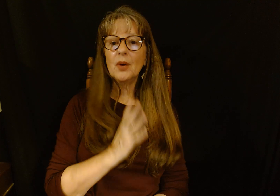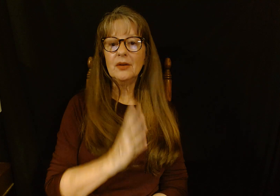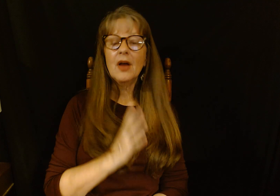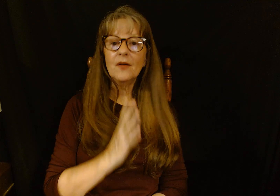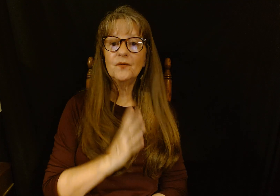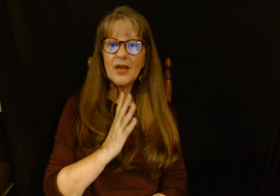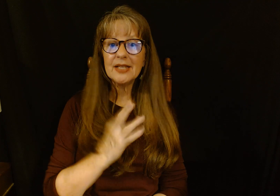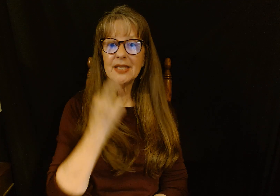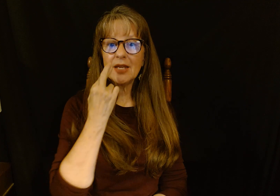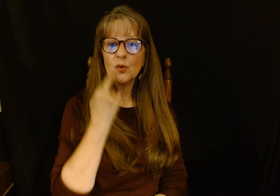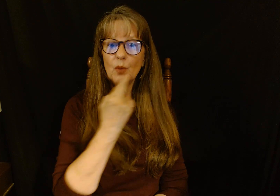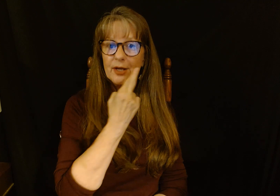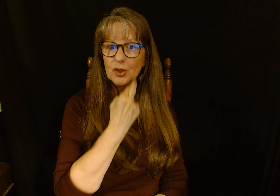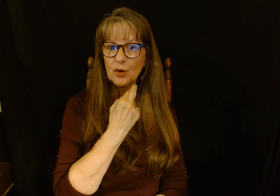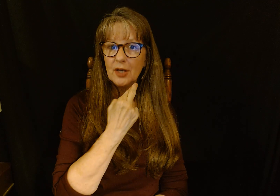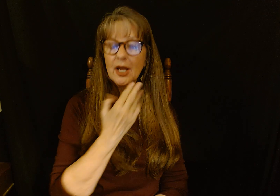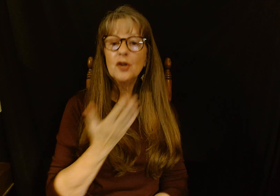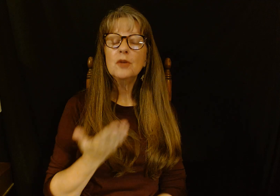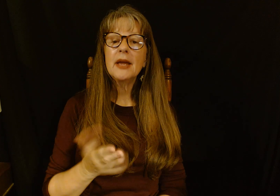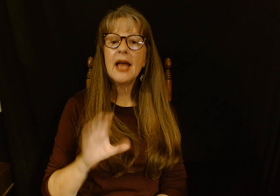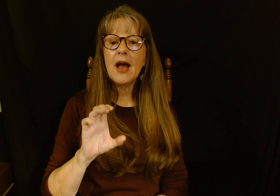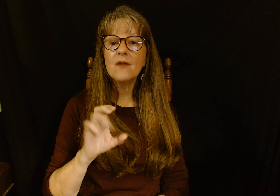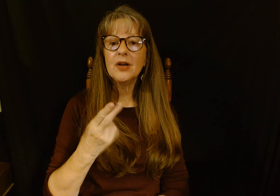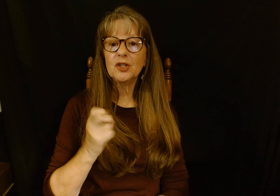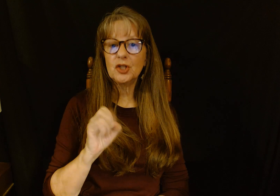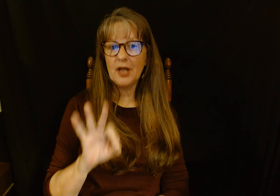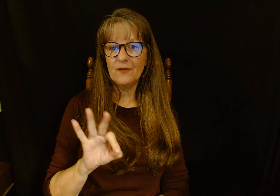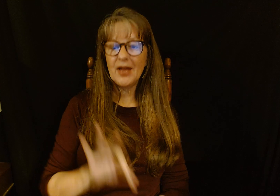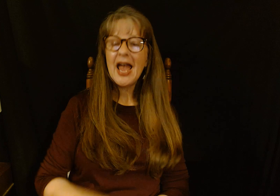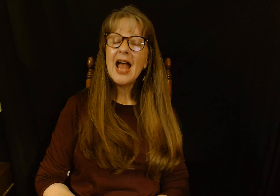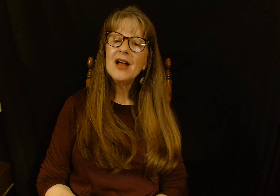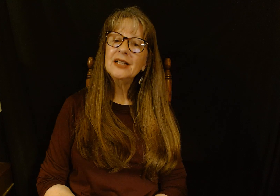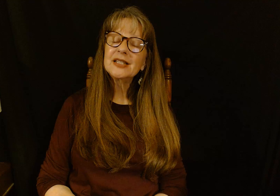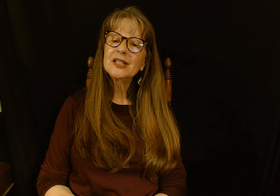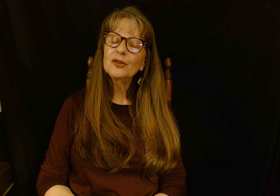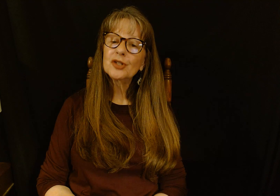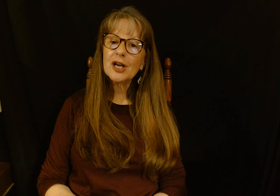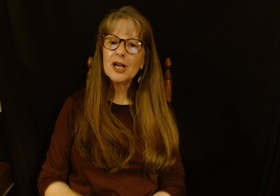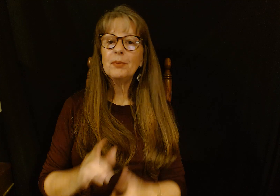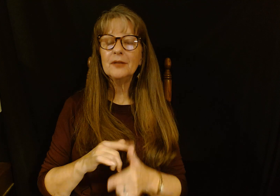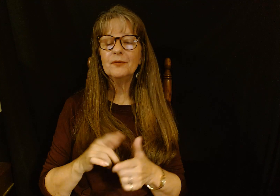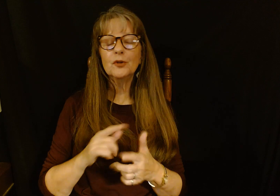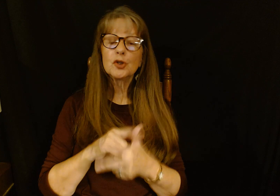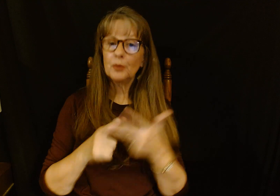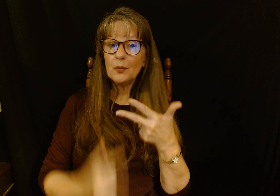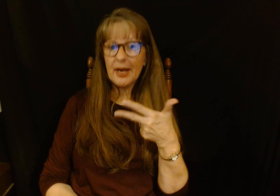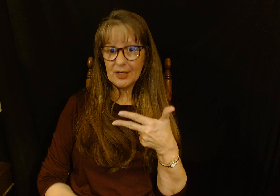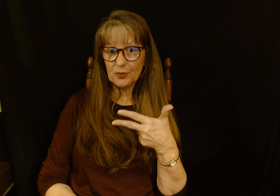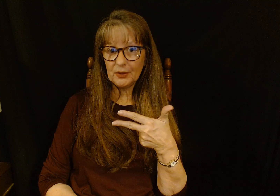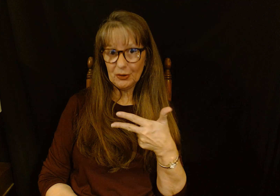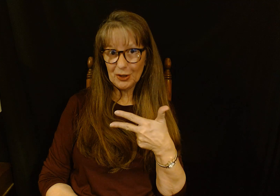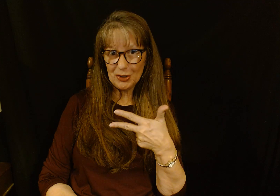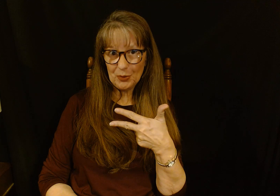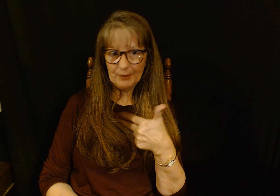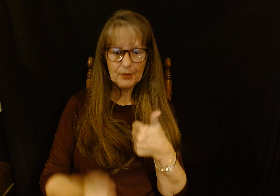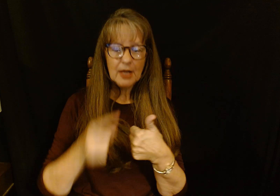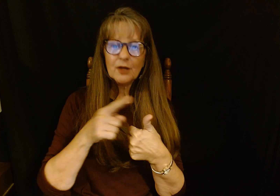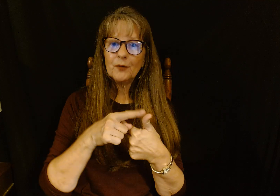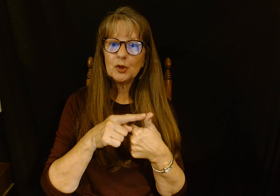a fancy restaurant, you may have a chef. And there's 3 ways really you can do it. The first one